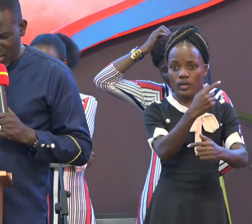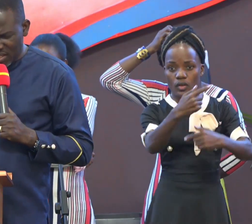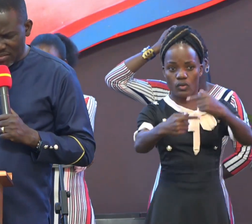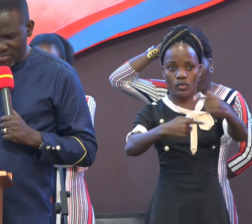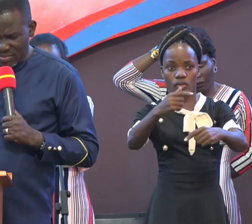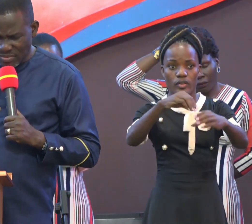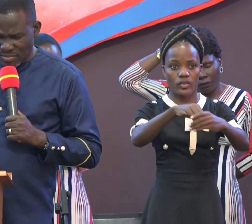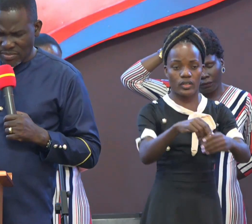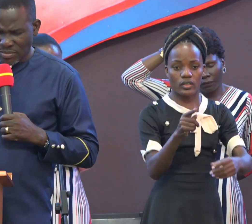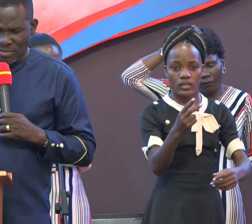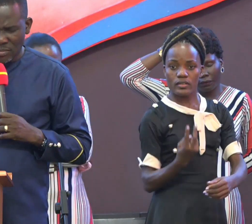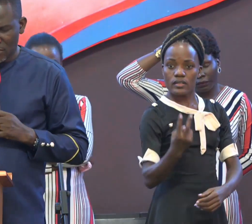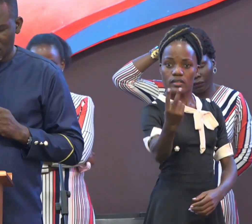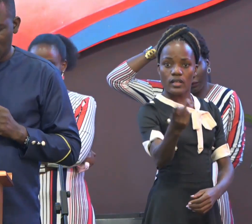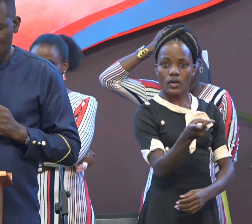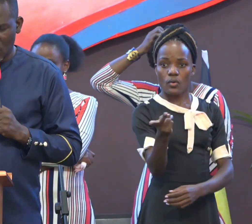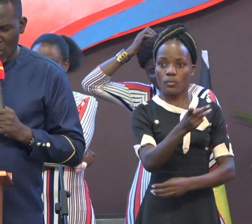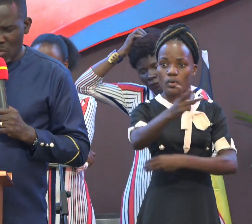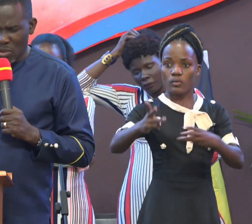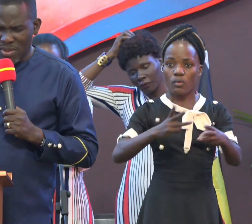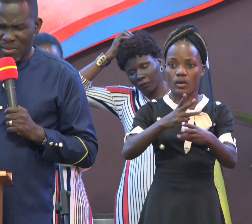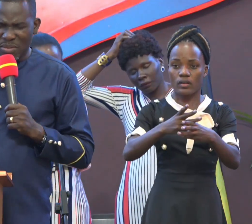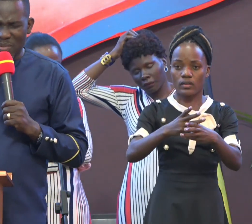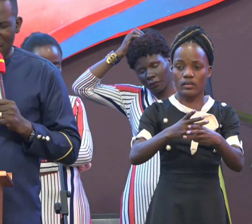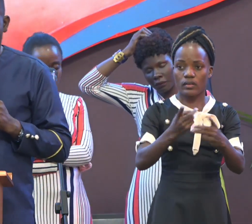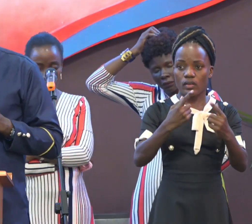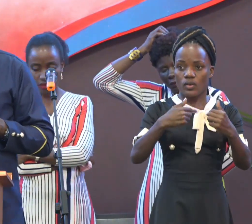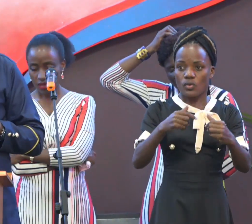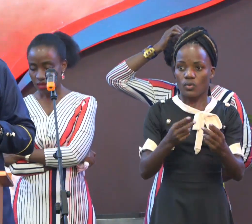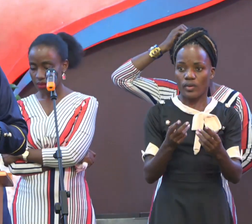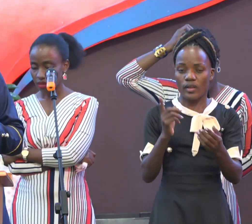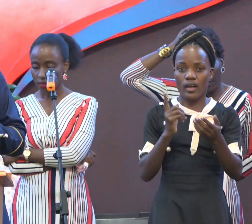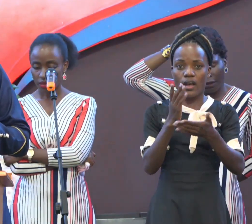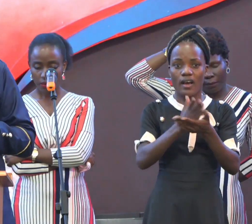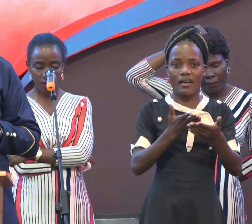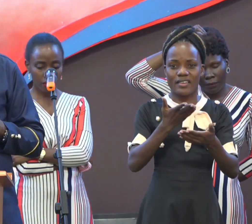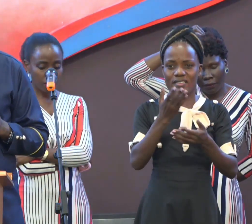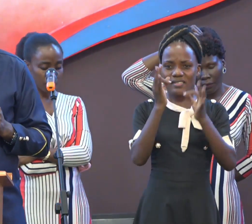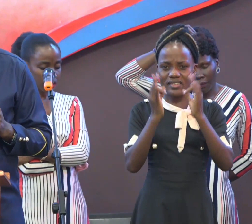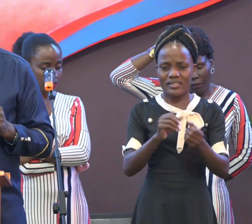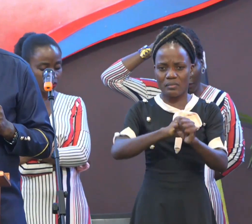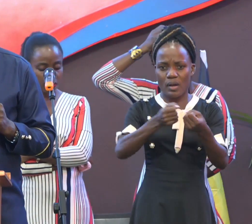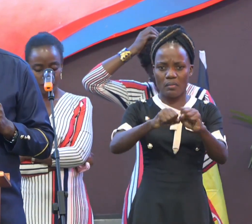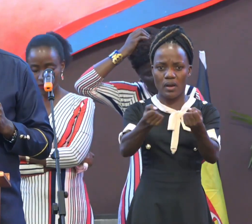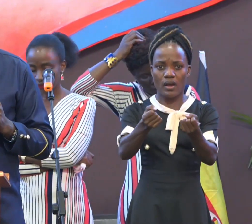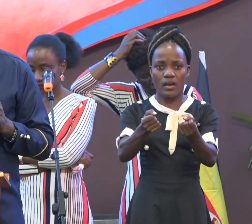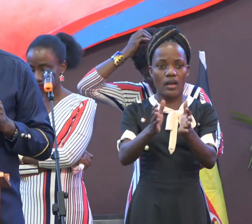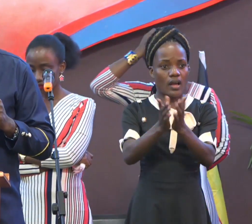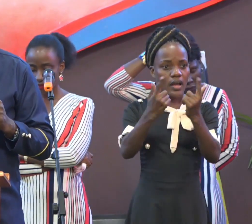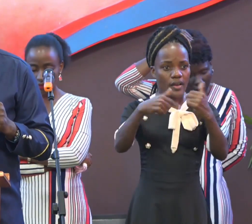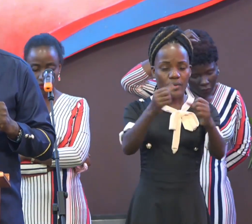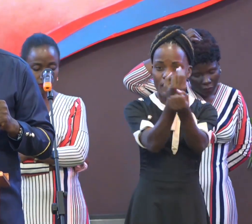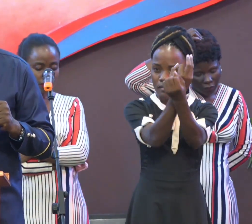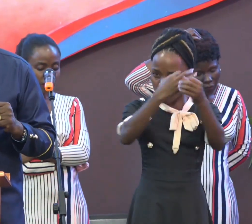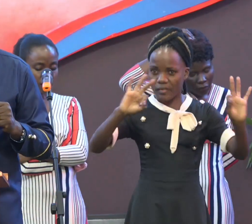olw'ensi ebbiri. As you are still walking this journey of the two worlds. Babeerewo ebimenyeka. Let there be things that are broken down. Tusumululwe